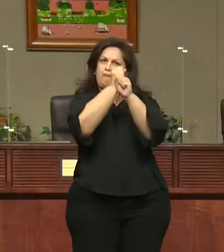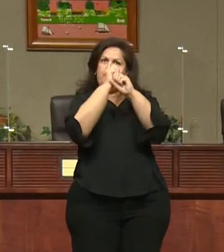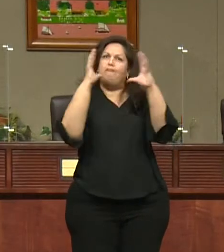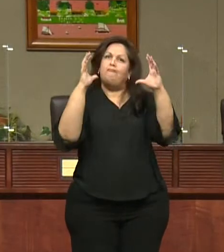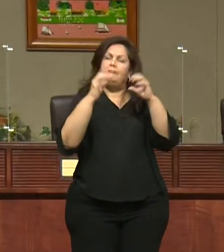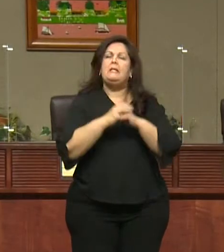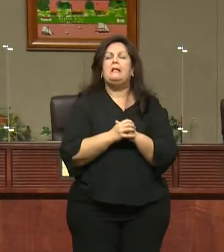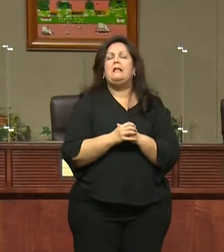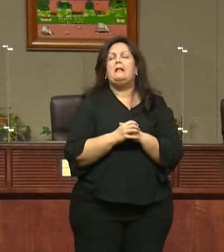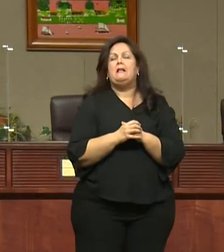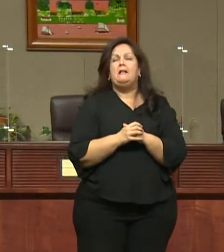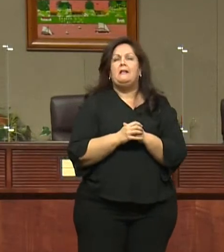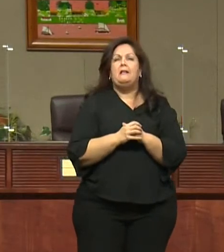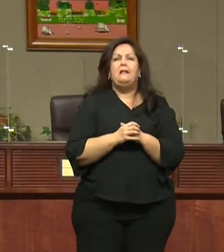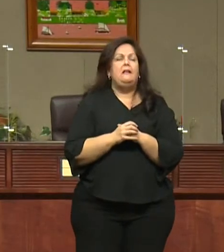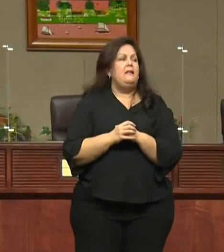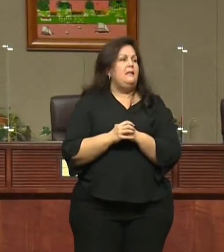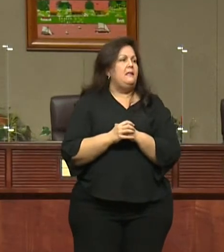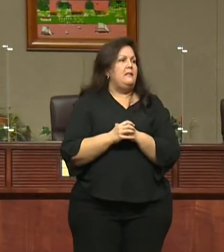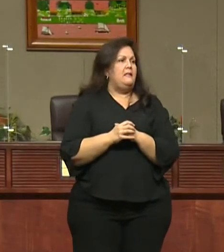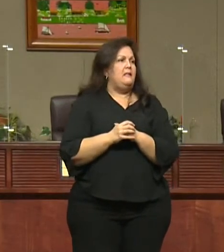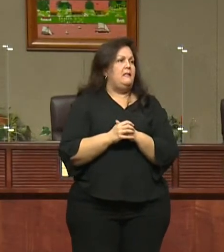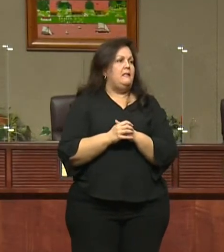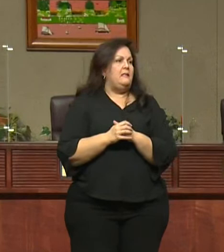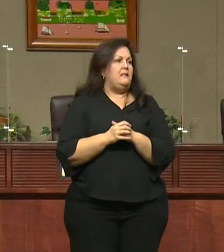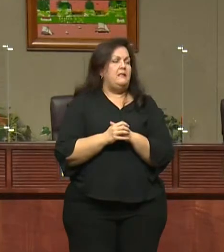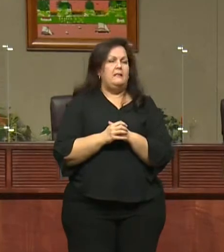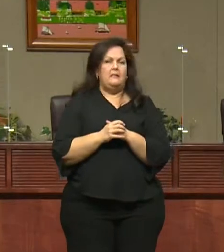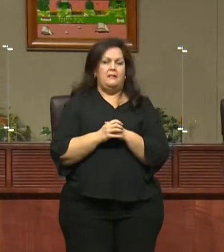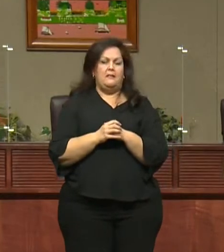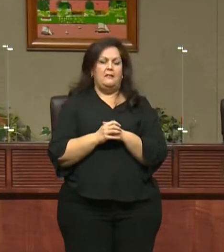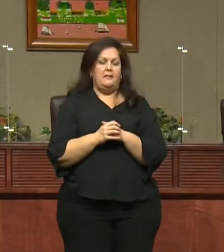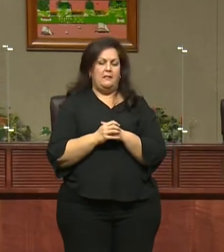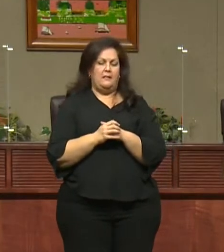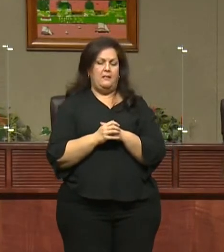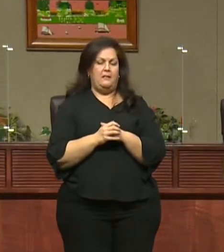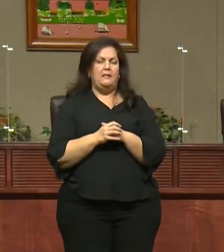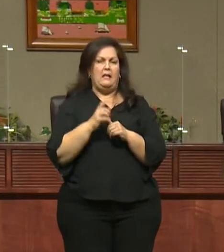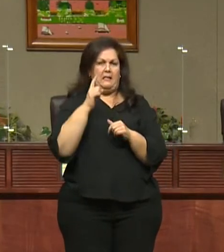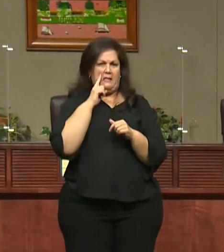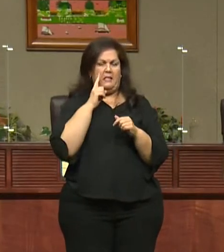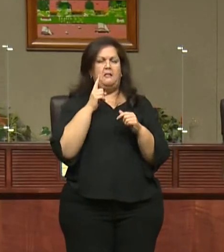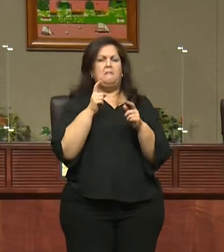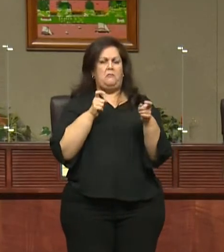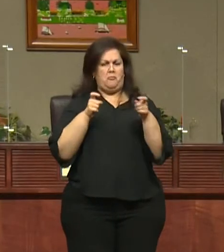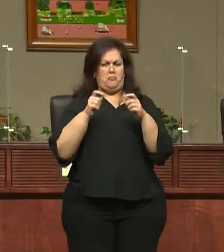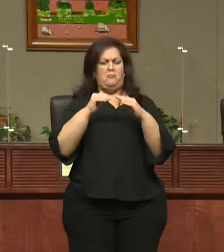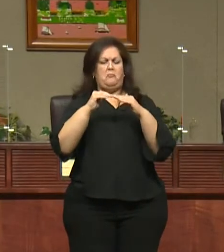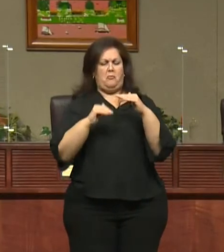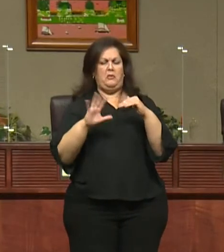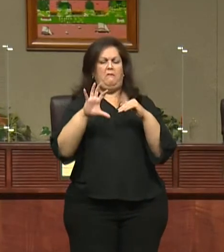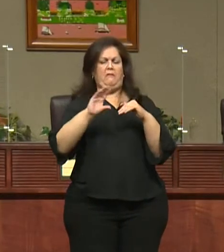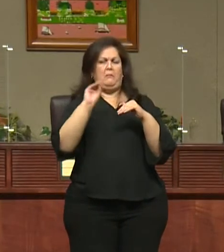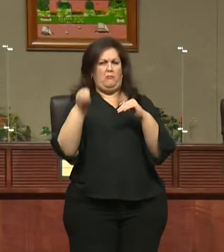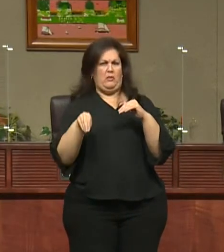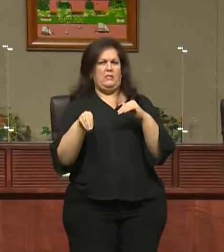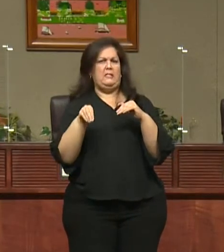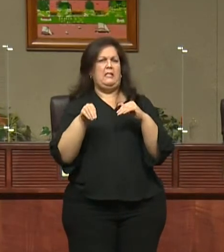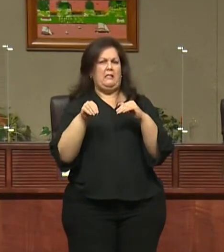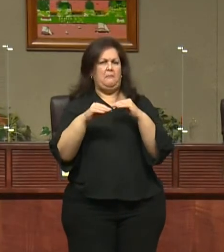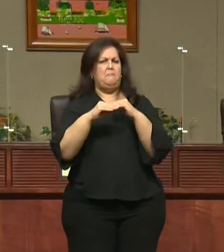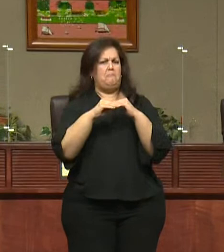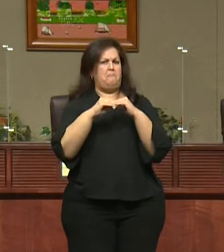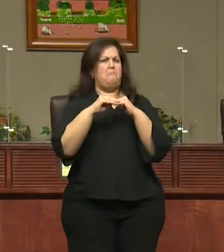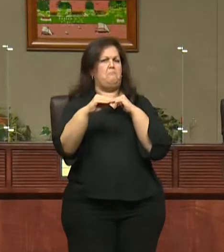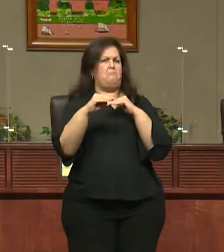that we will still likely be below the 5% where we would have contained the virus within